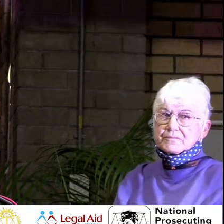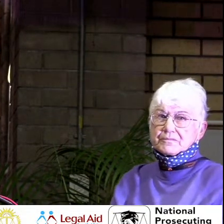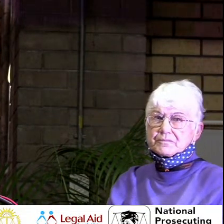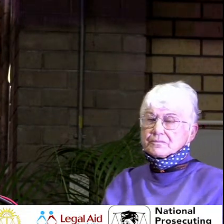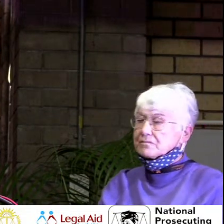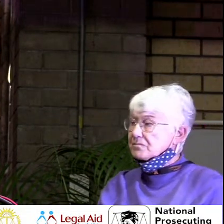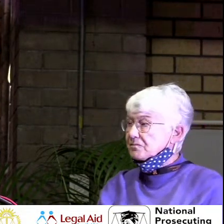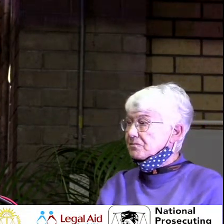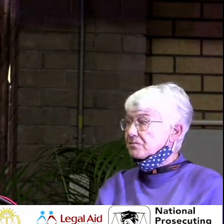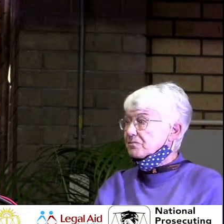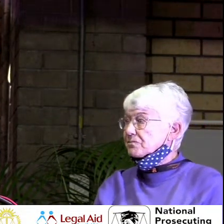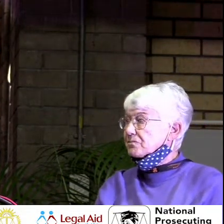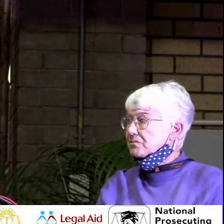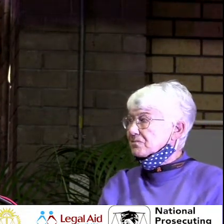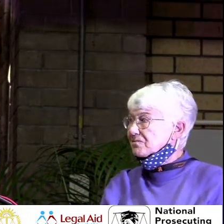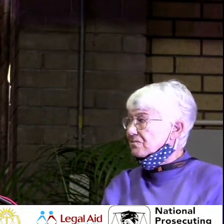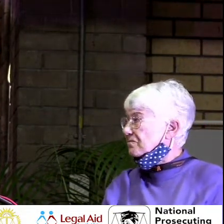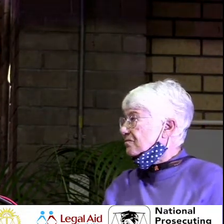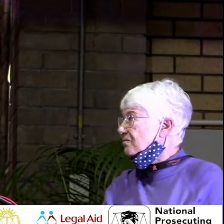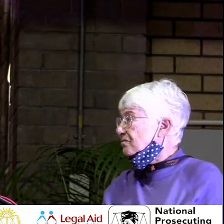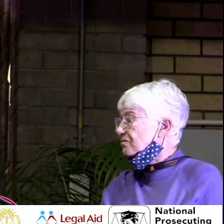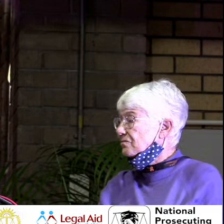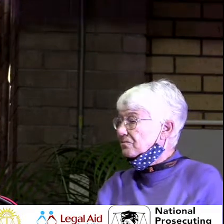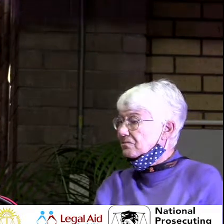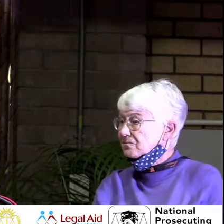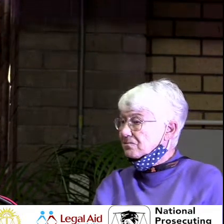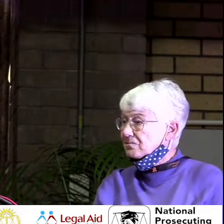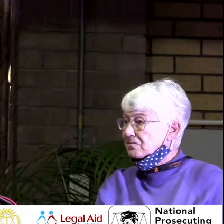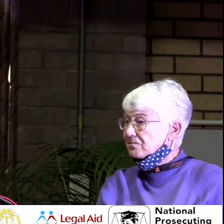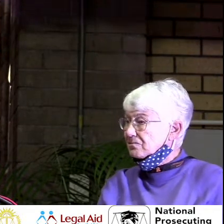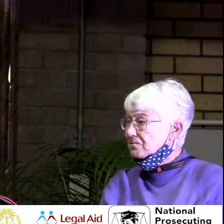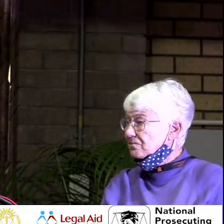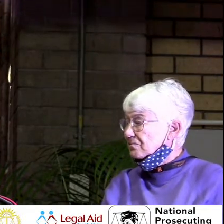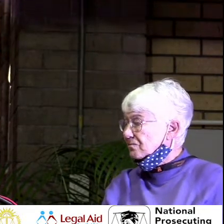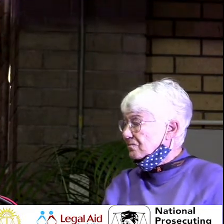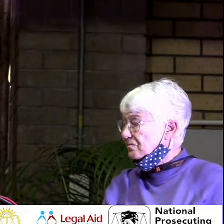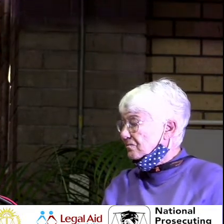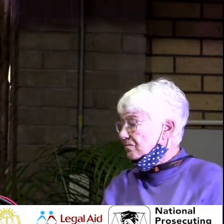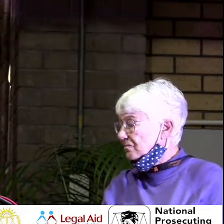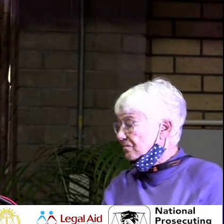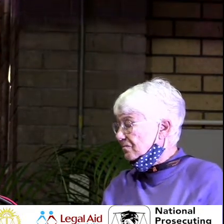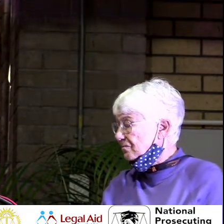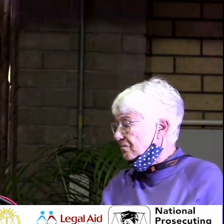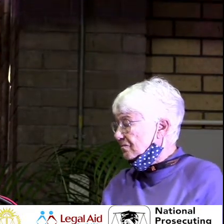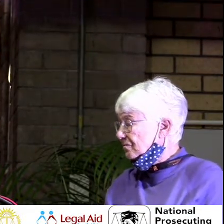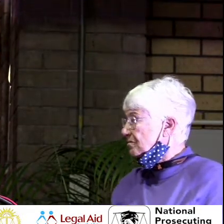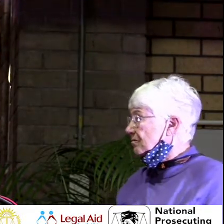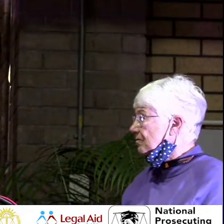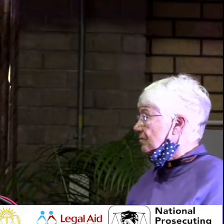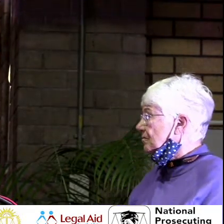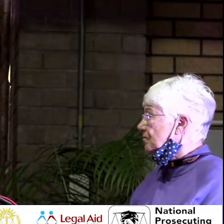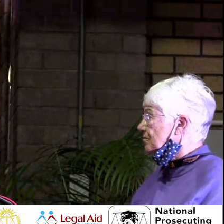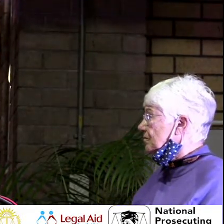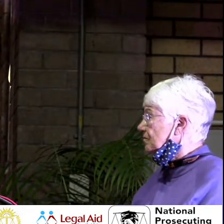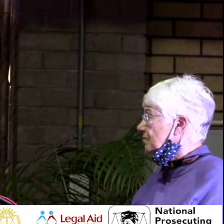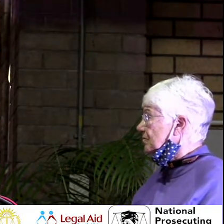So why must a community go to other communities and they don't come to SAPS? I have a problem